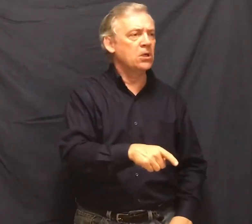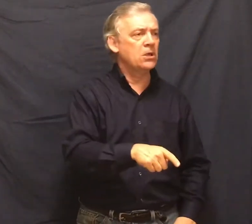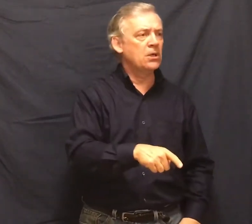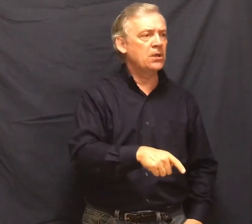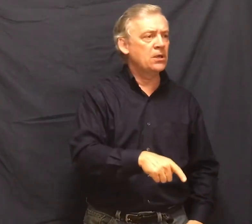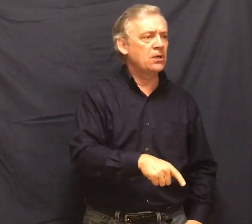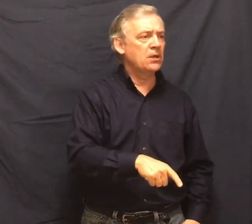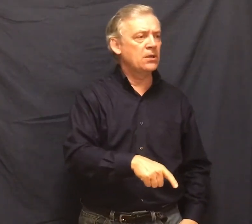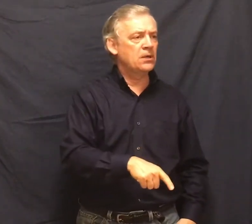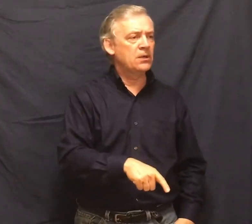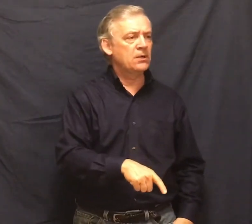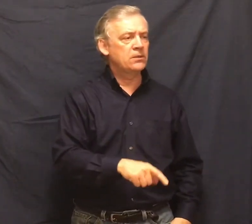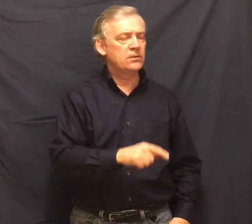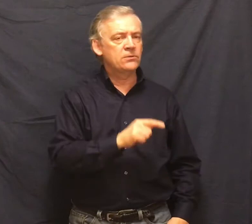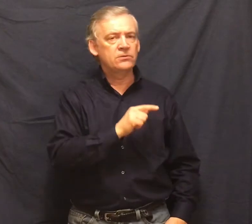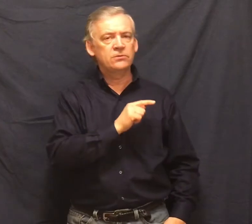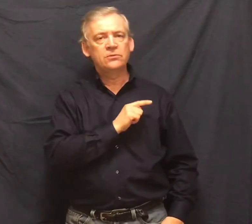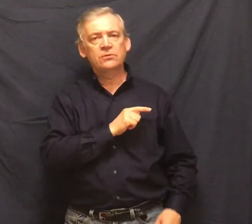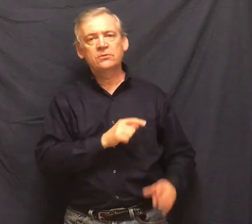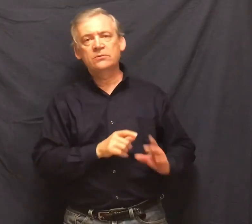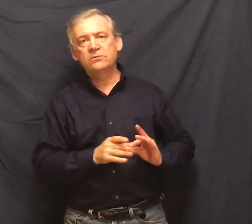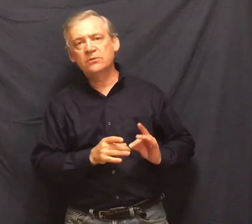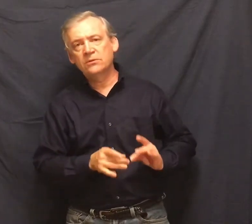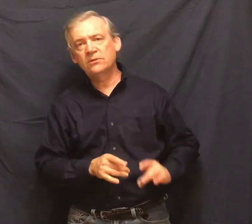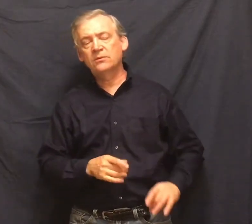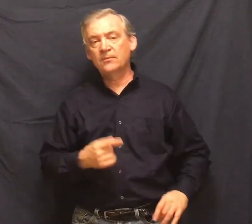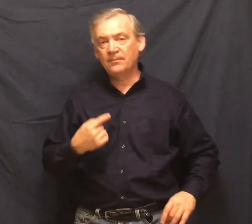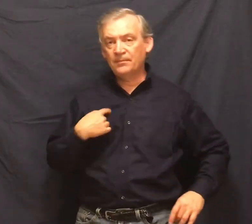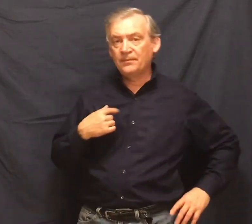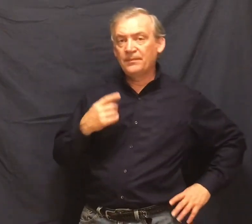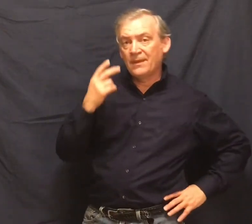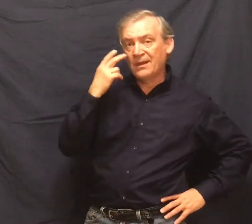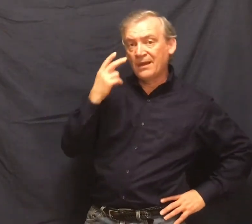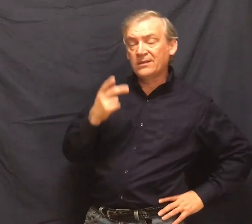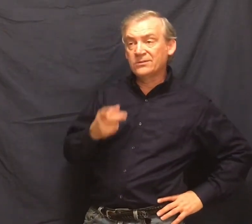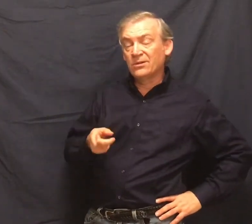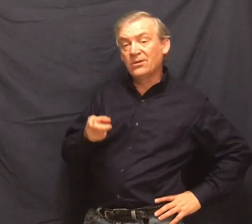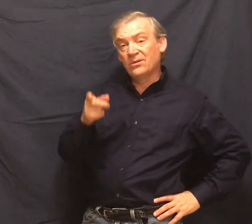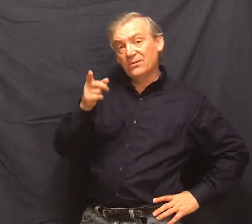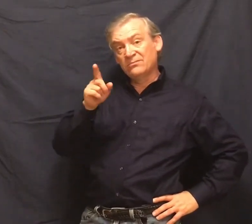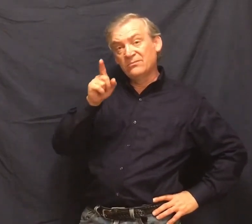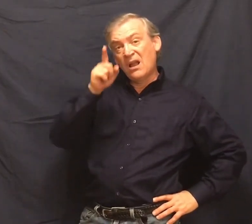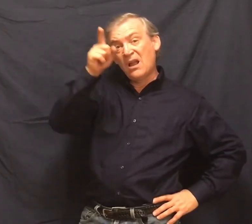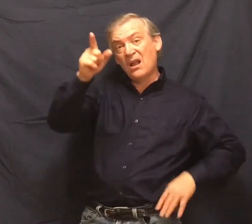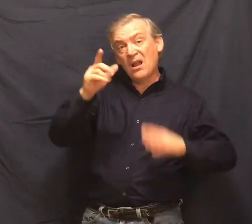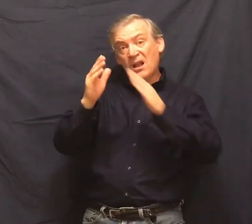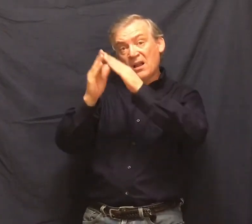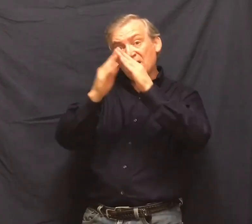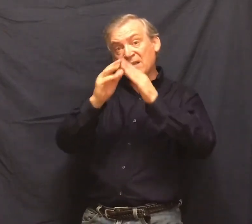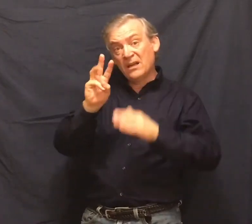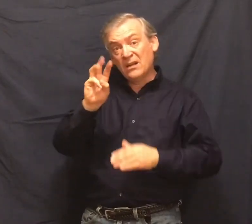George said, I seen a guy in Weed that had an Airedale that could herd sheep. Learned it from the other dogs.